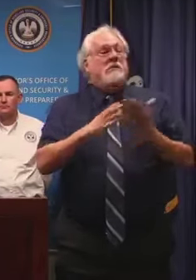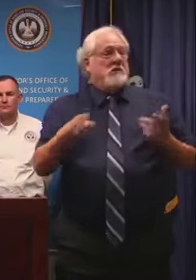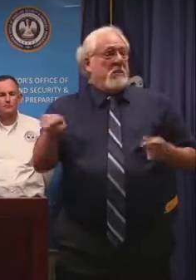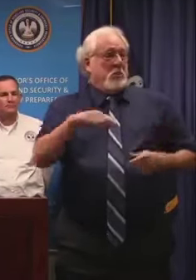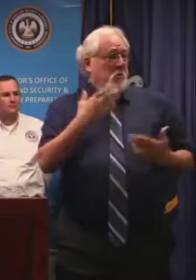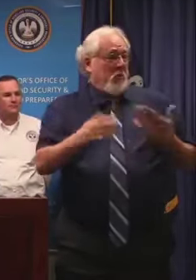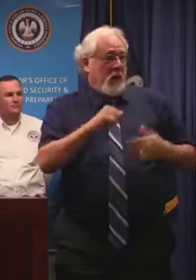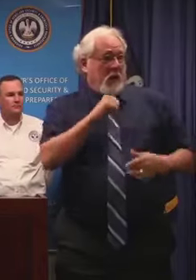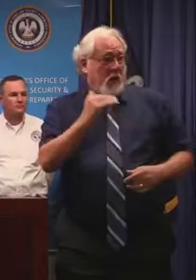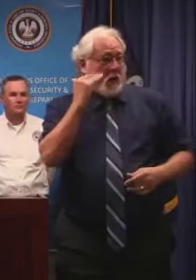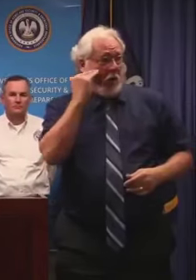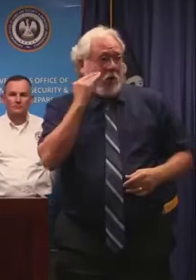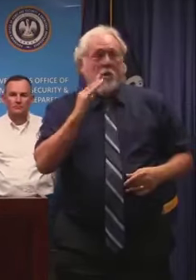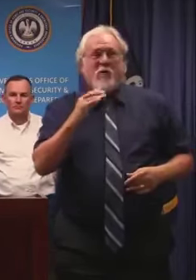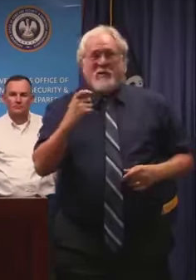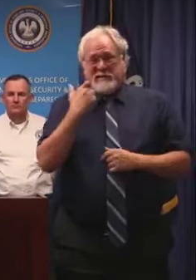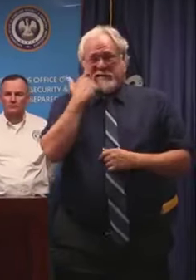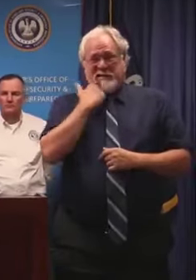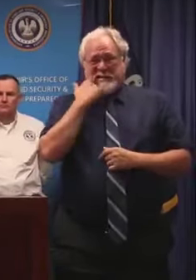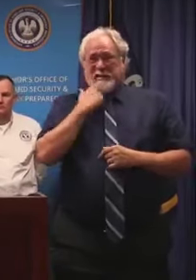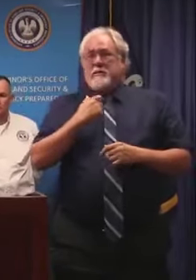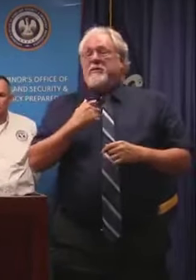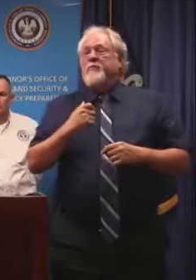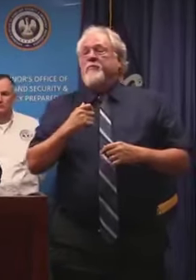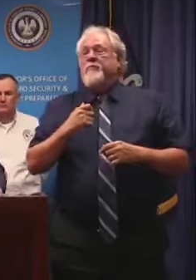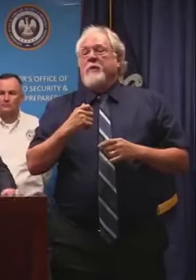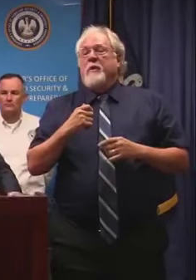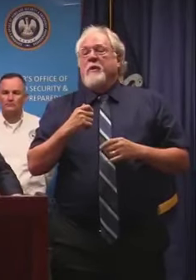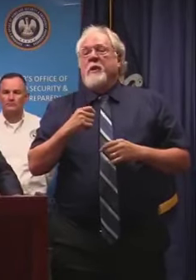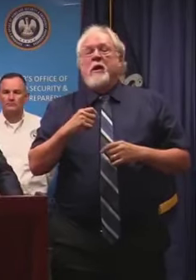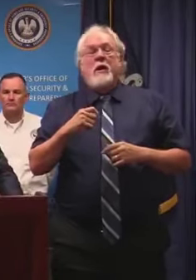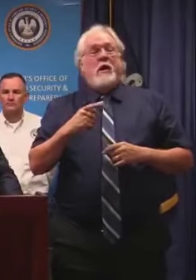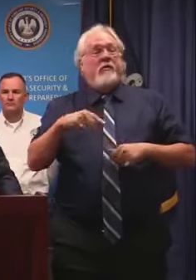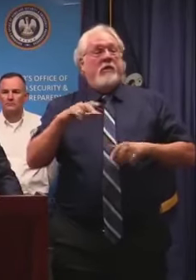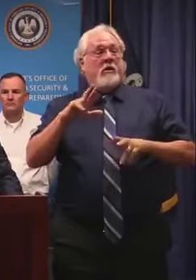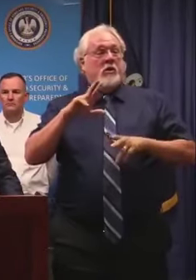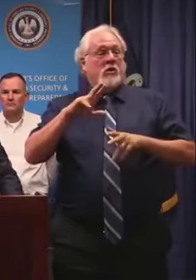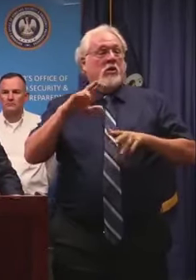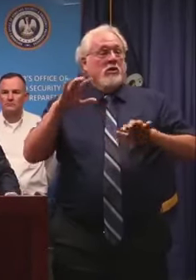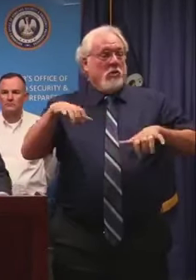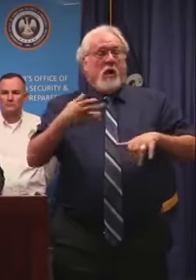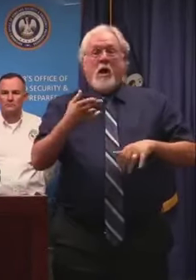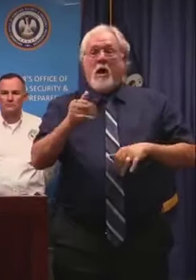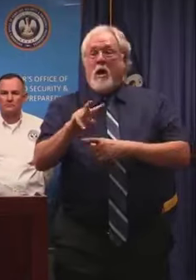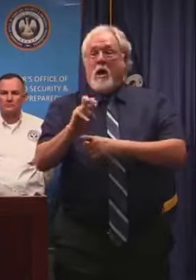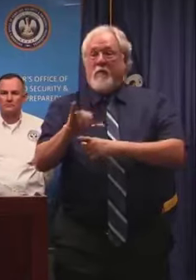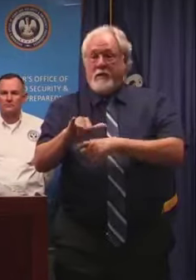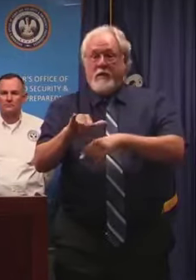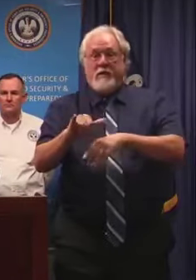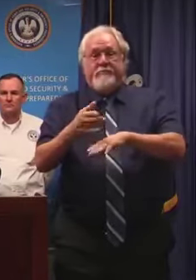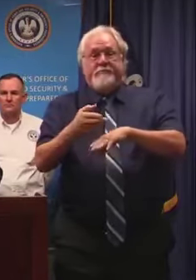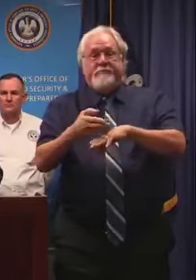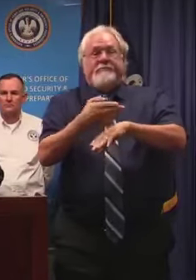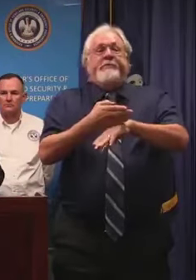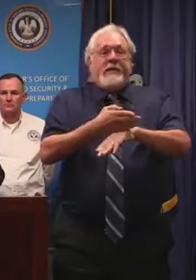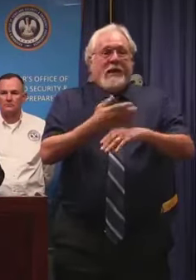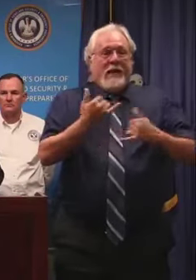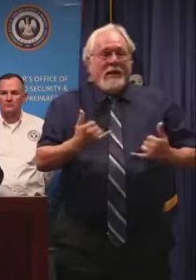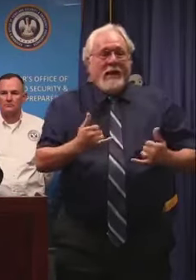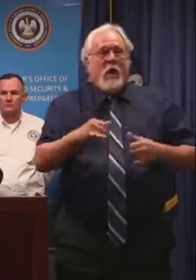know, actually, very recently, the storm known as Harvey was upgraded, and it now